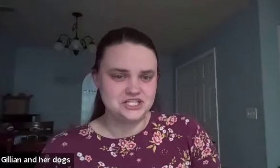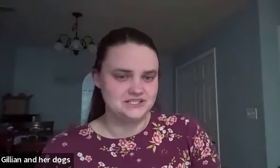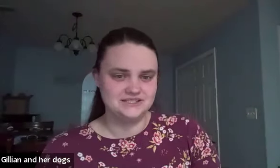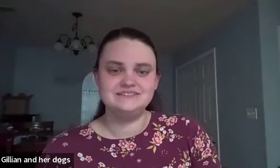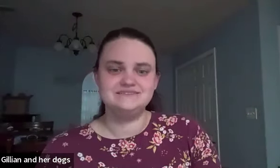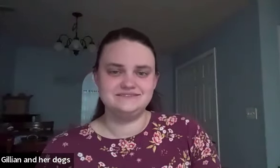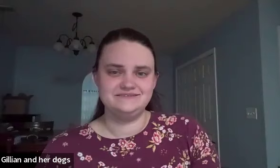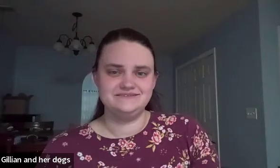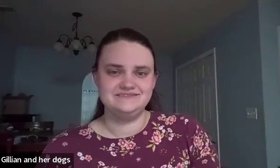H.